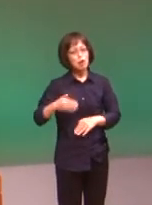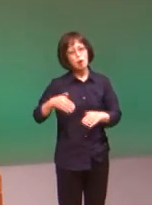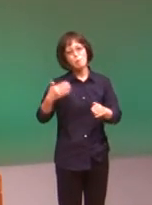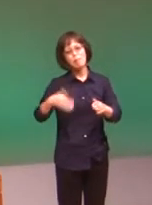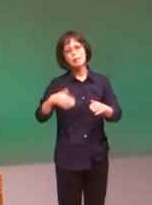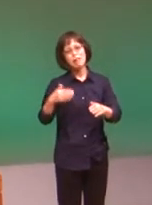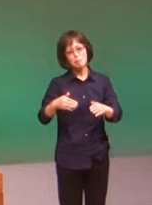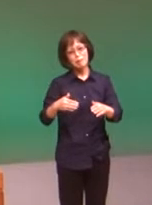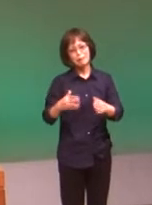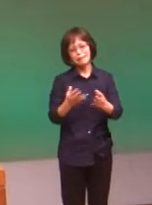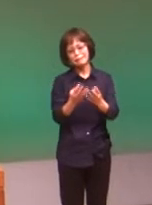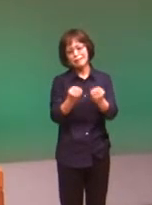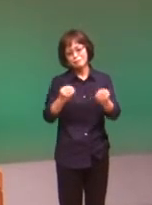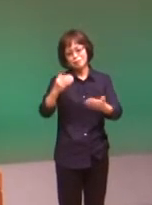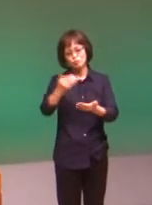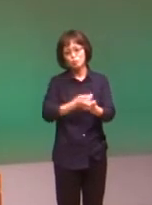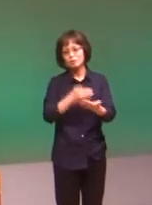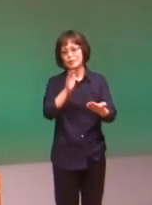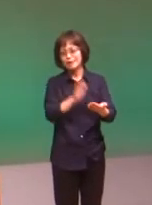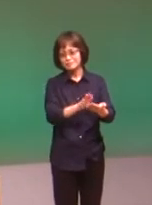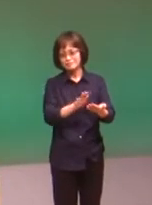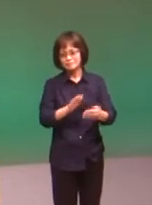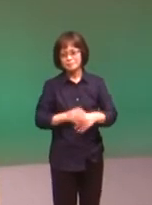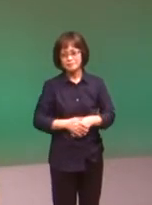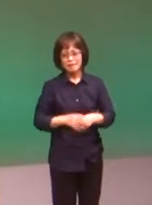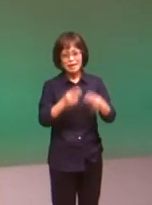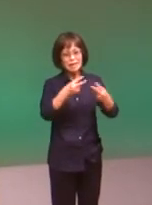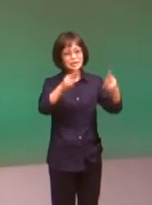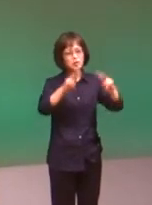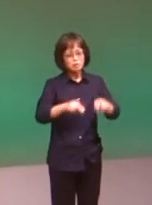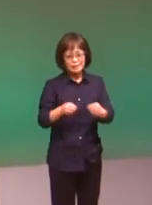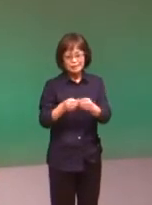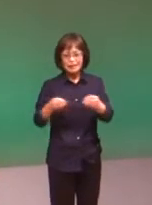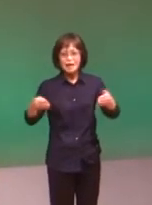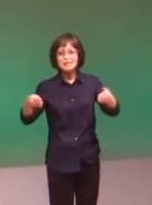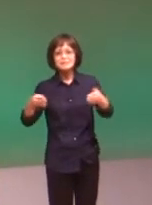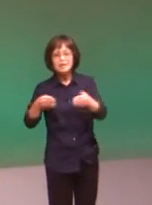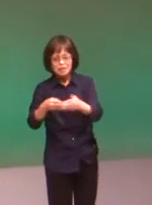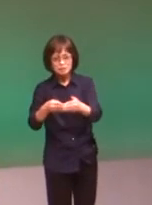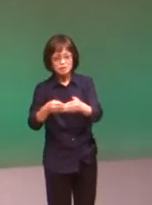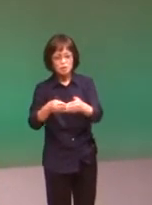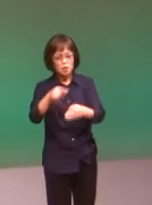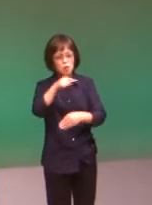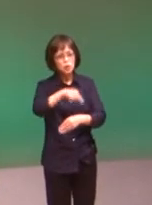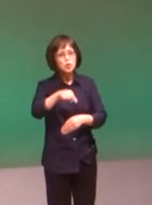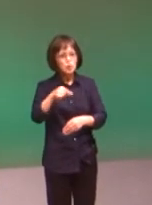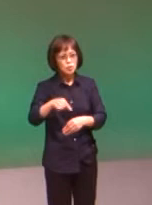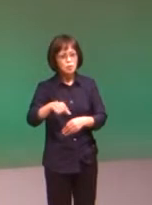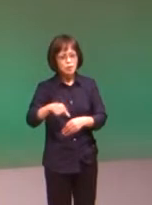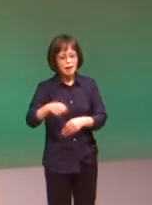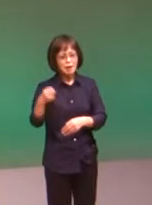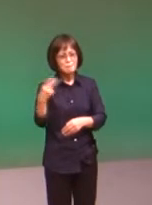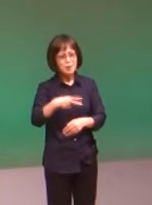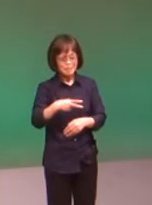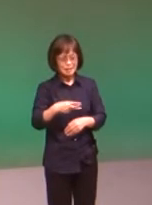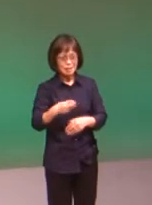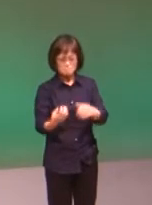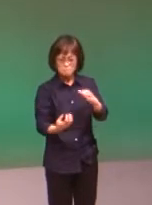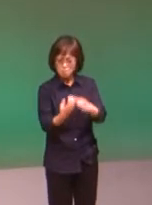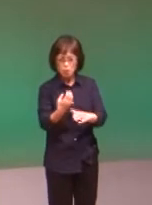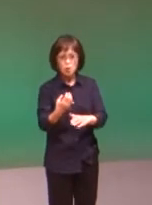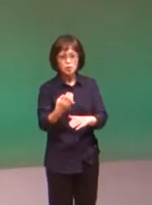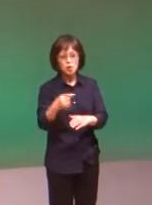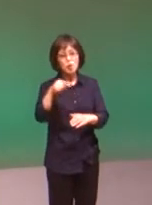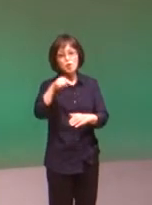many. To assure that there are no more Hiroshimas or Nagasaki's will require a world